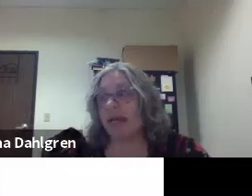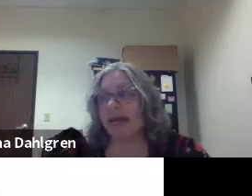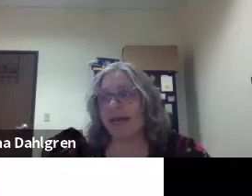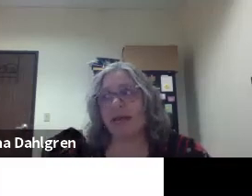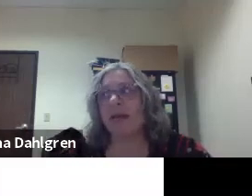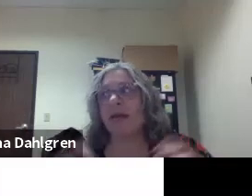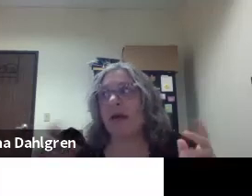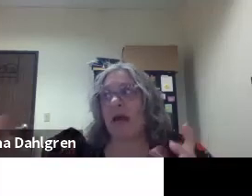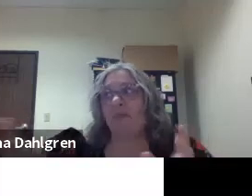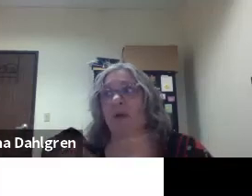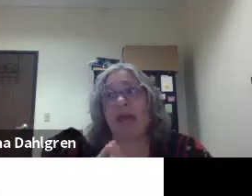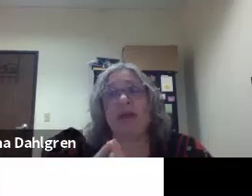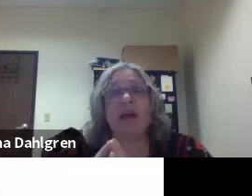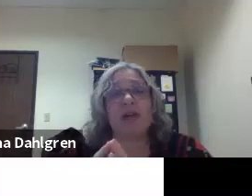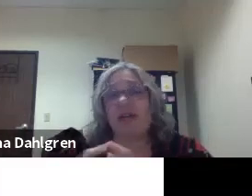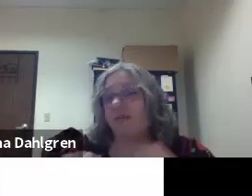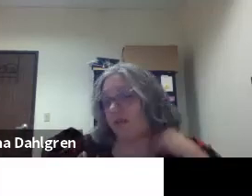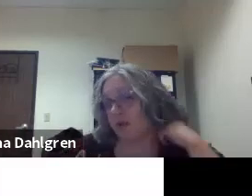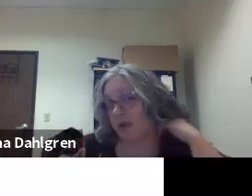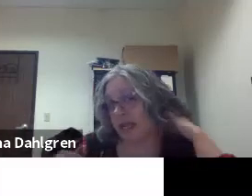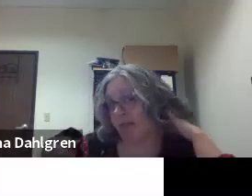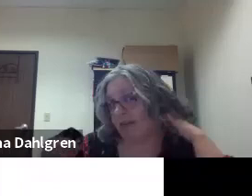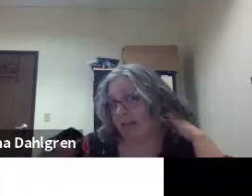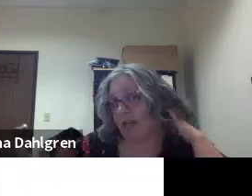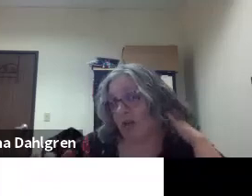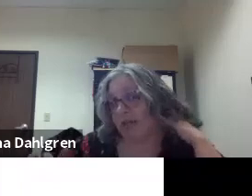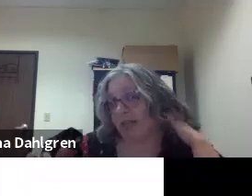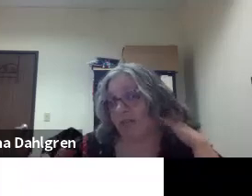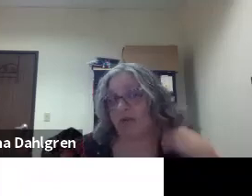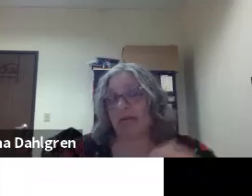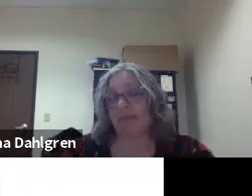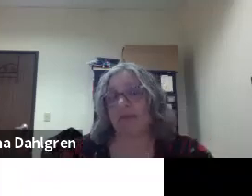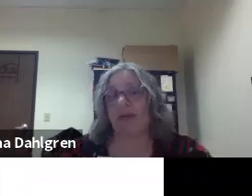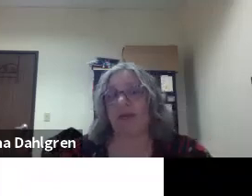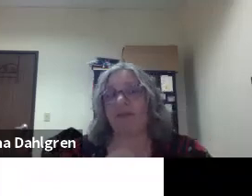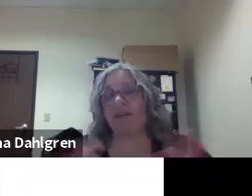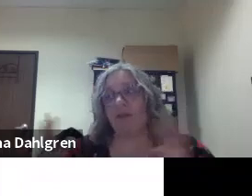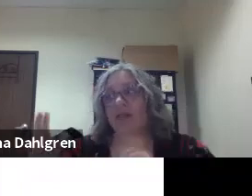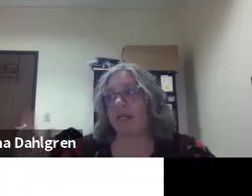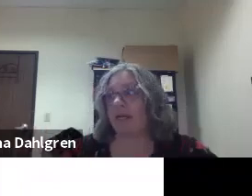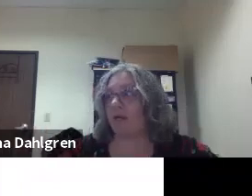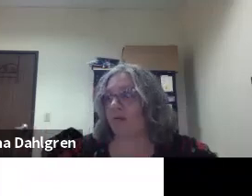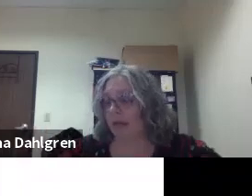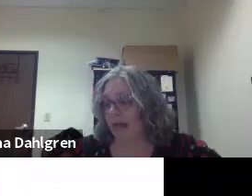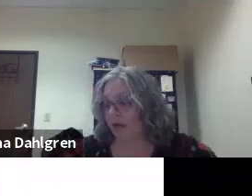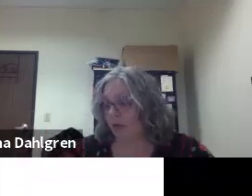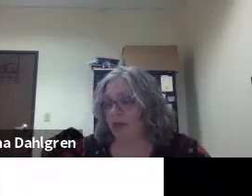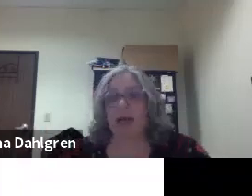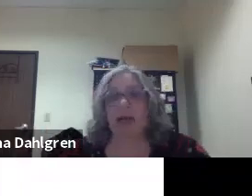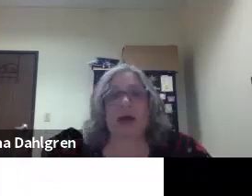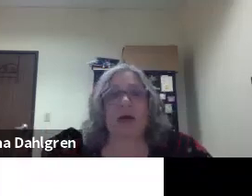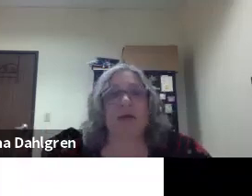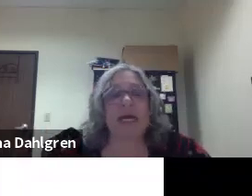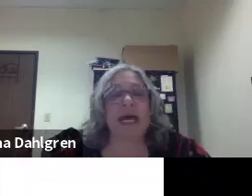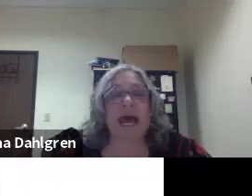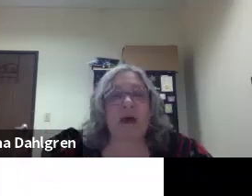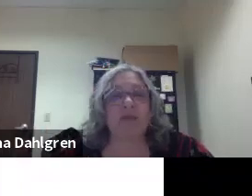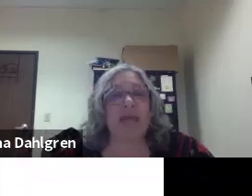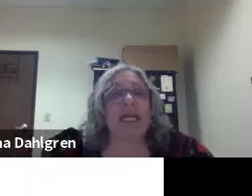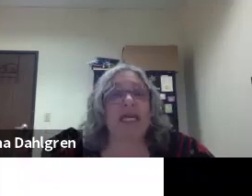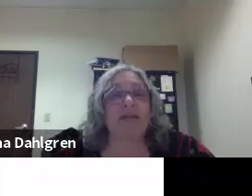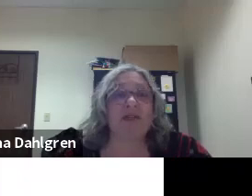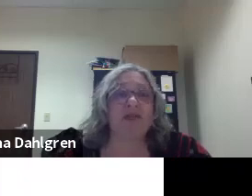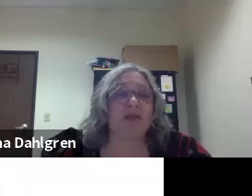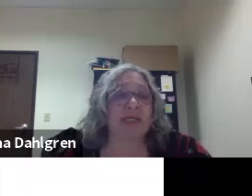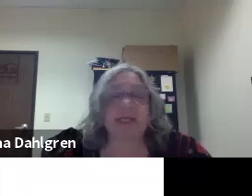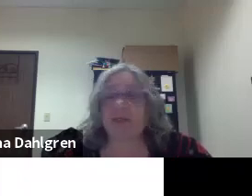and Medicaid. And other individuals, even if they don't receive both types of benefits, you'll see a little bit later, we'll talk about how